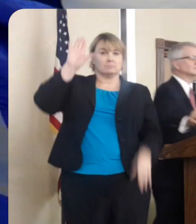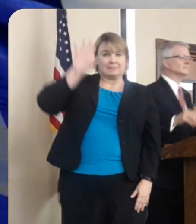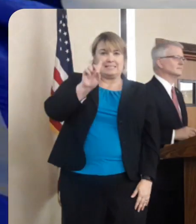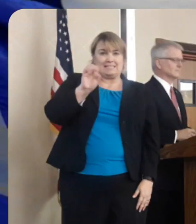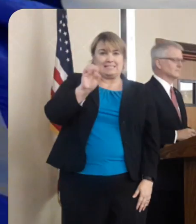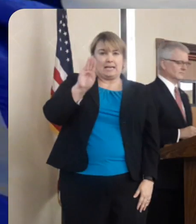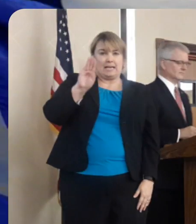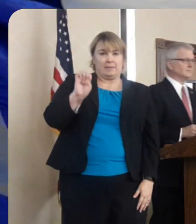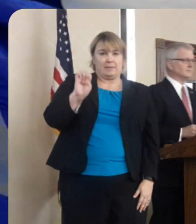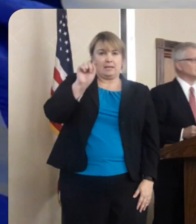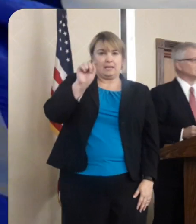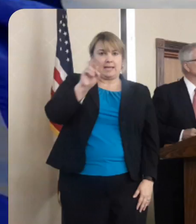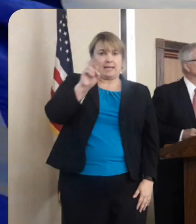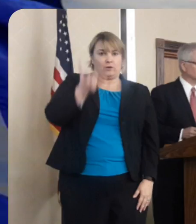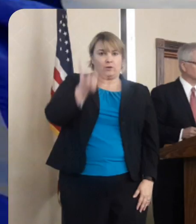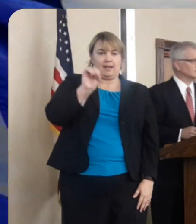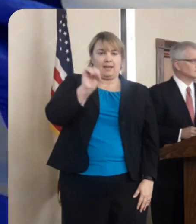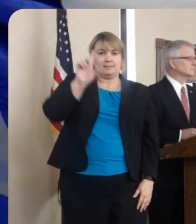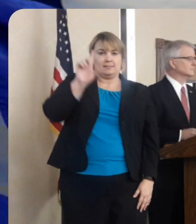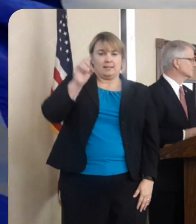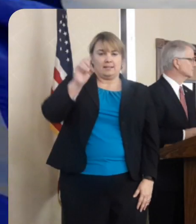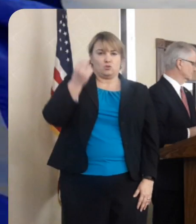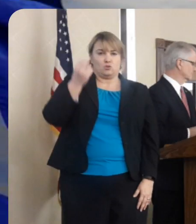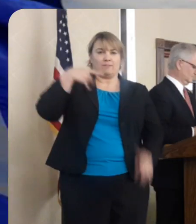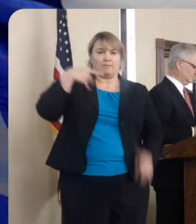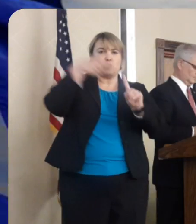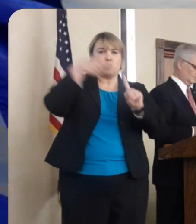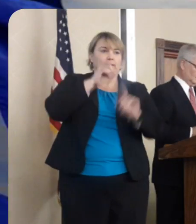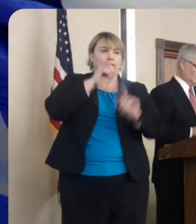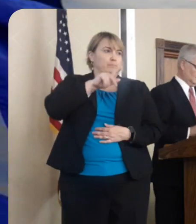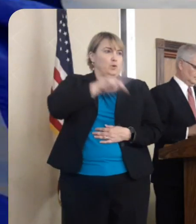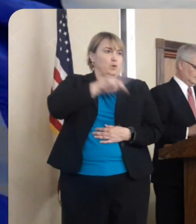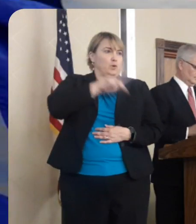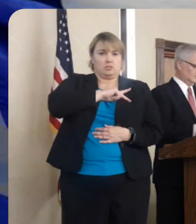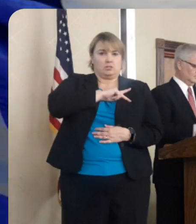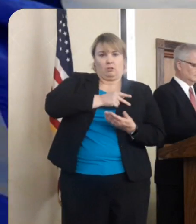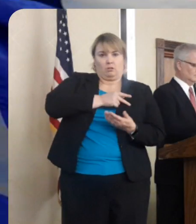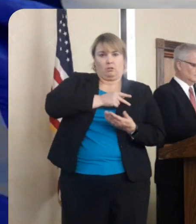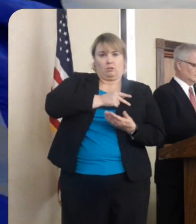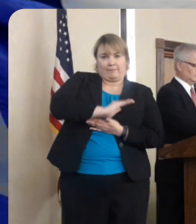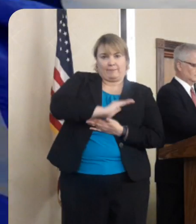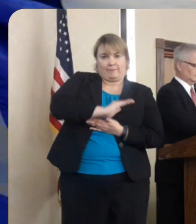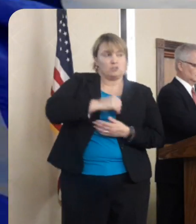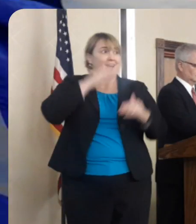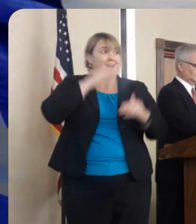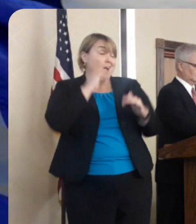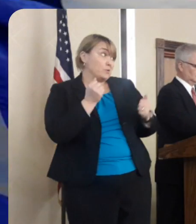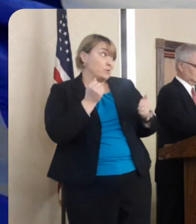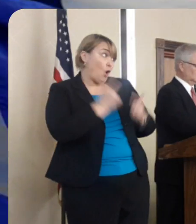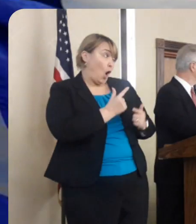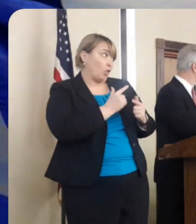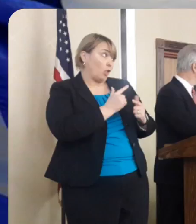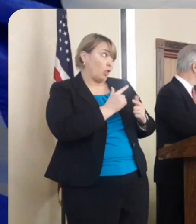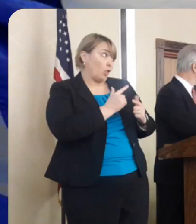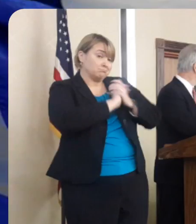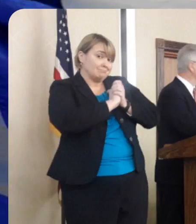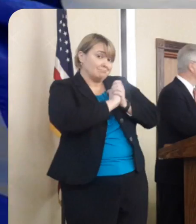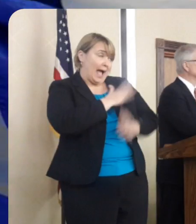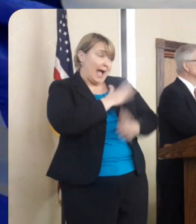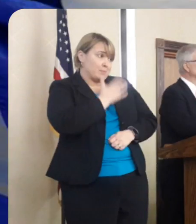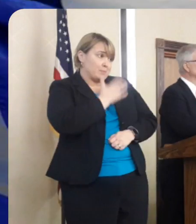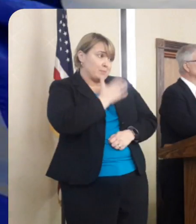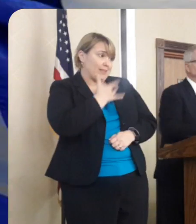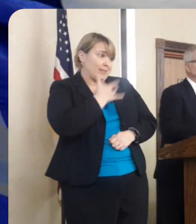my personal privilege. I hope you've all had a chance to wish Kyle a very happy birthday. If you haven't, please do